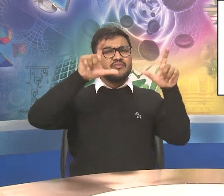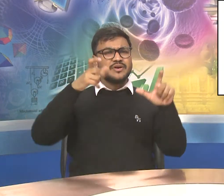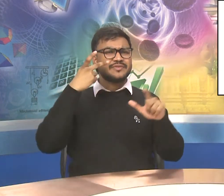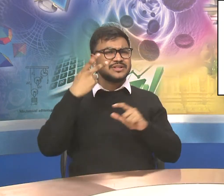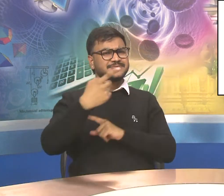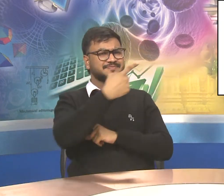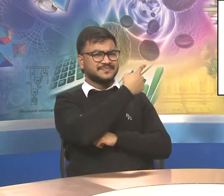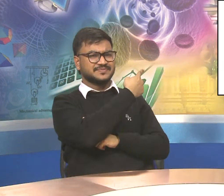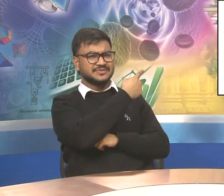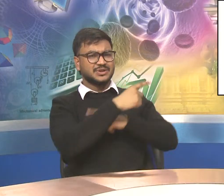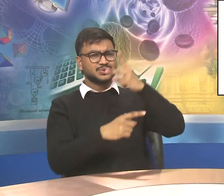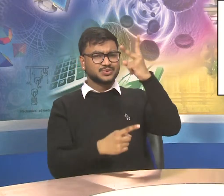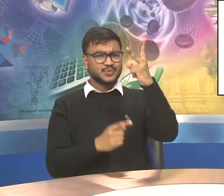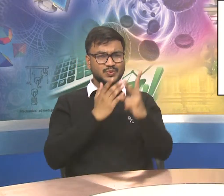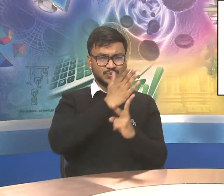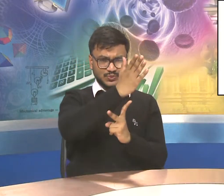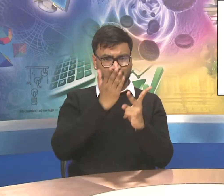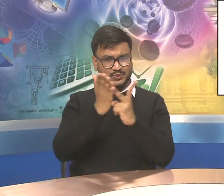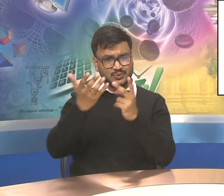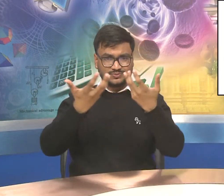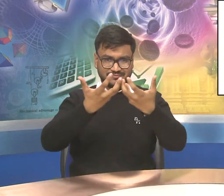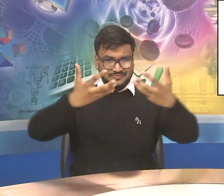Next is fiction.